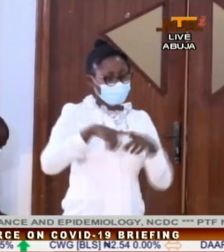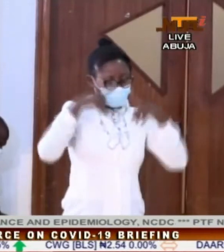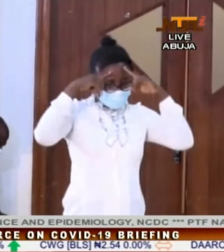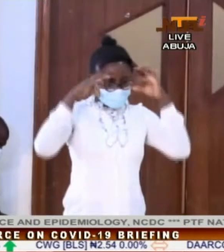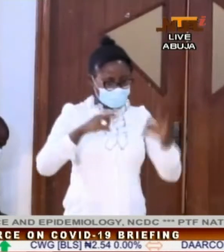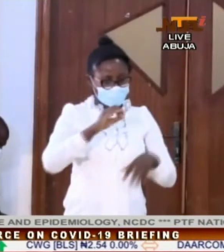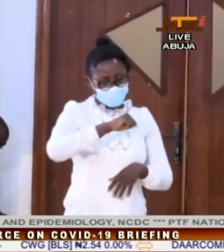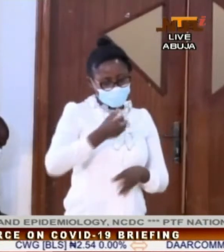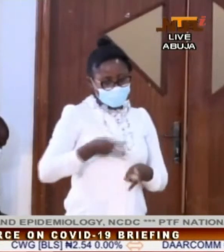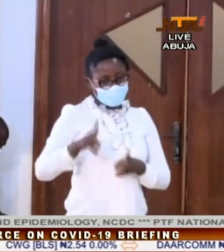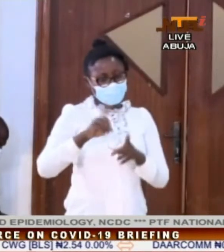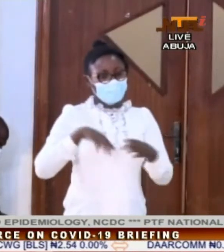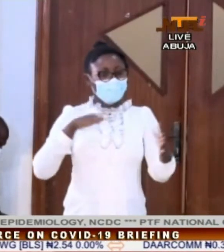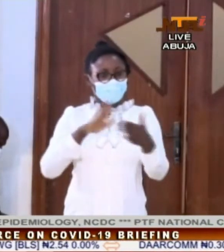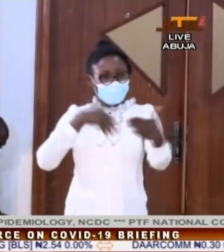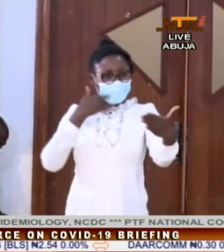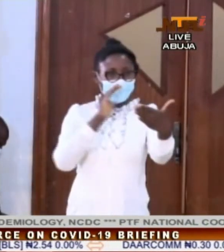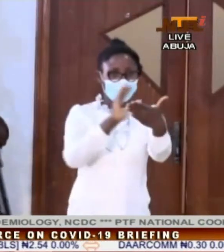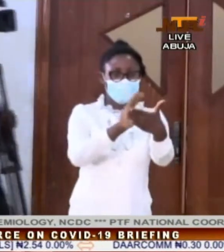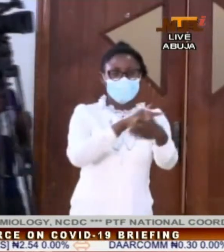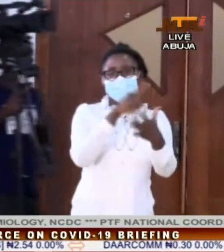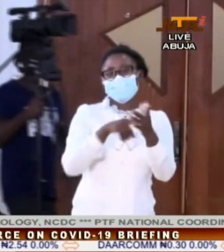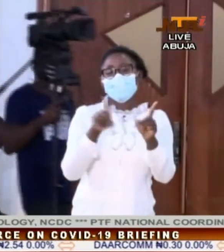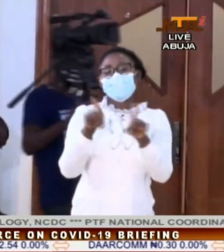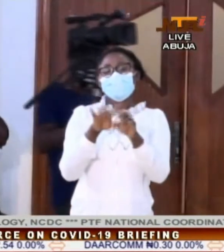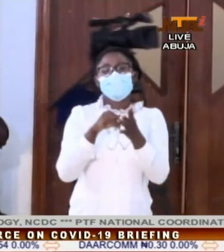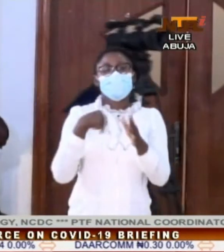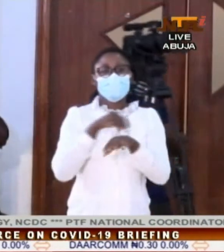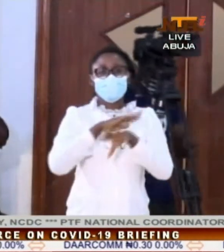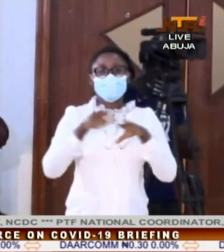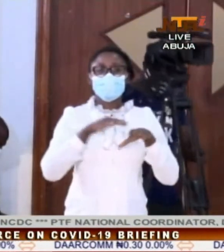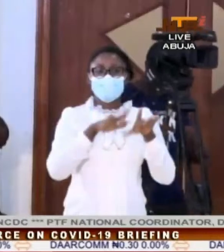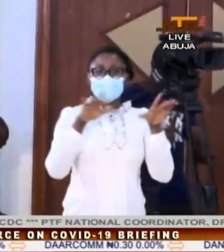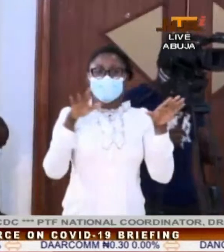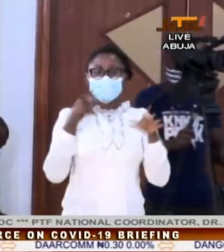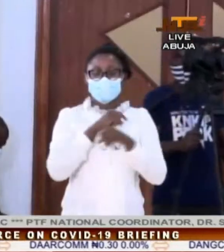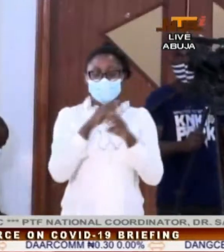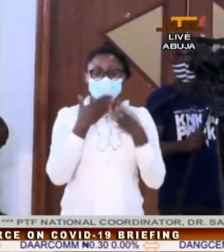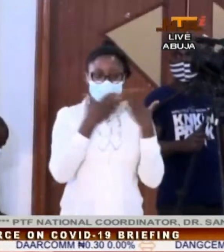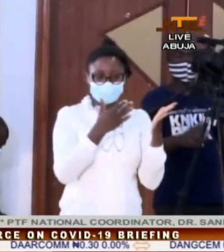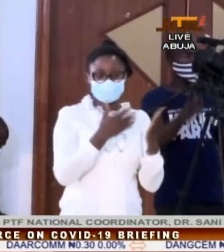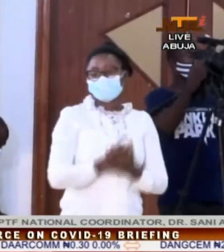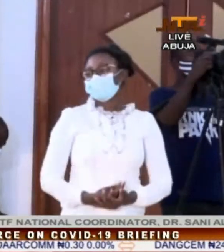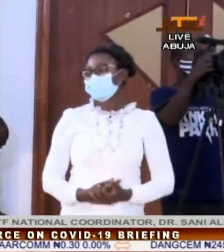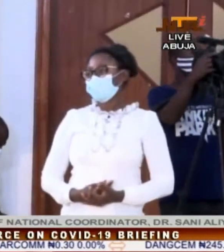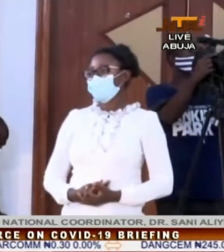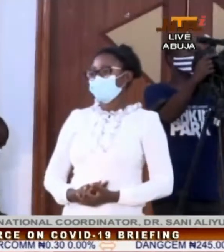another way to approach this so that we do not spread this virus further. Thank you.